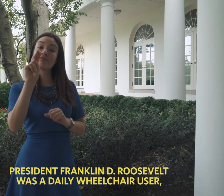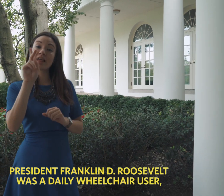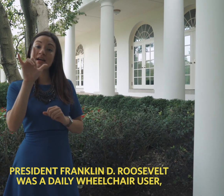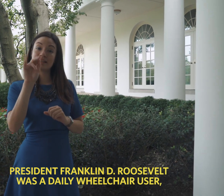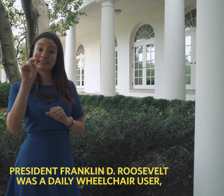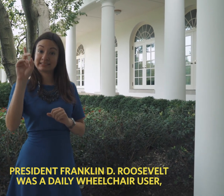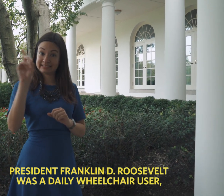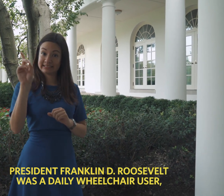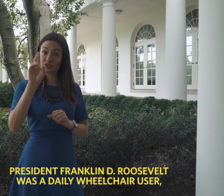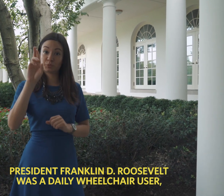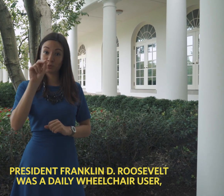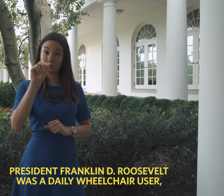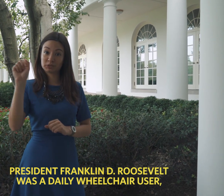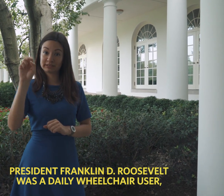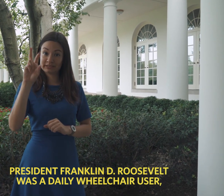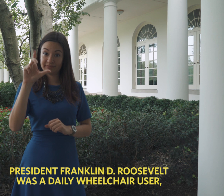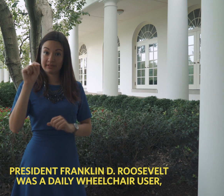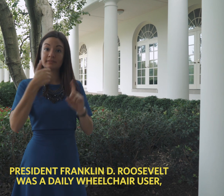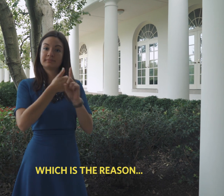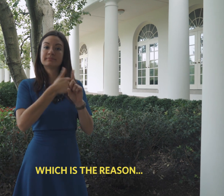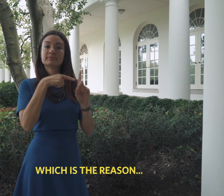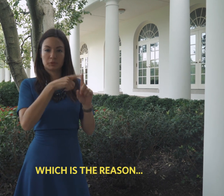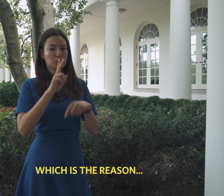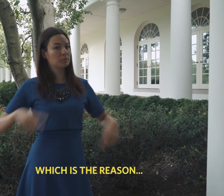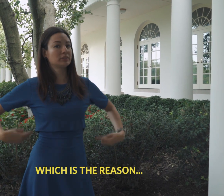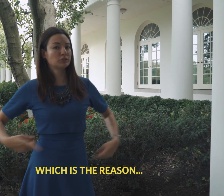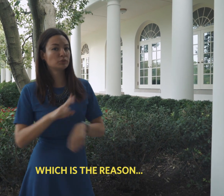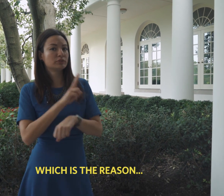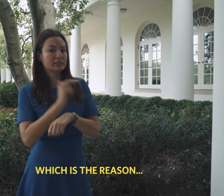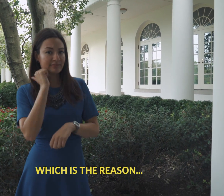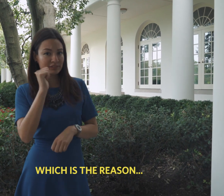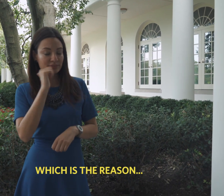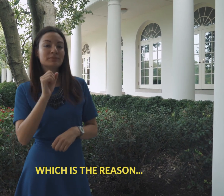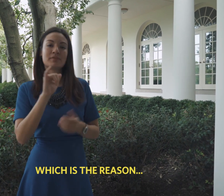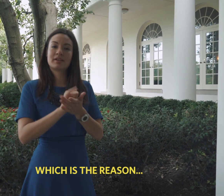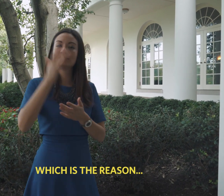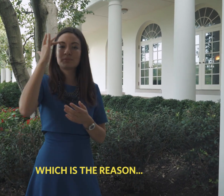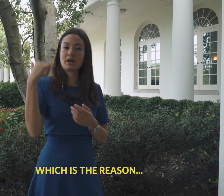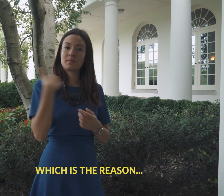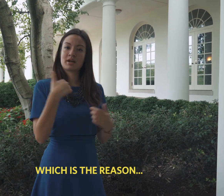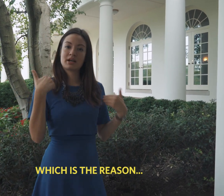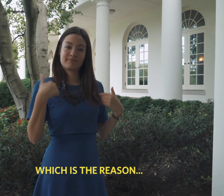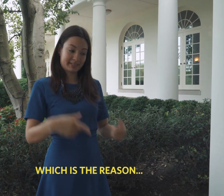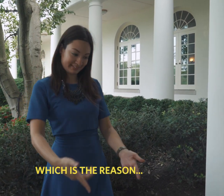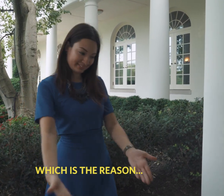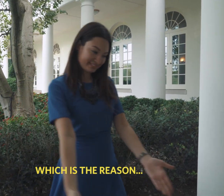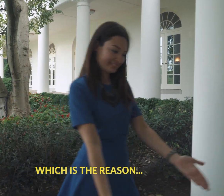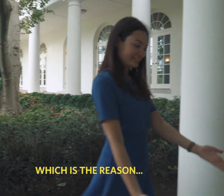was a daily wheelchair user, which is the reason she gestures toward the stone surface of the walkway leading to the doorway